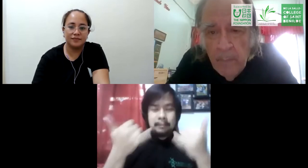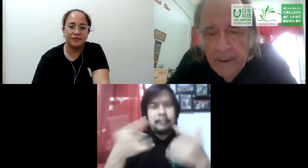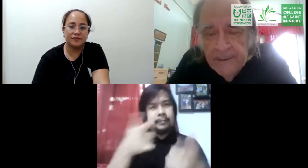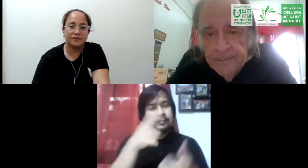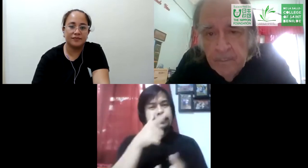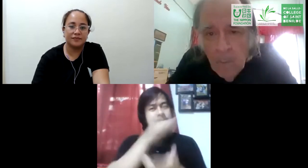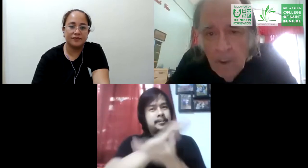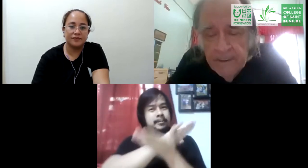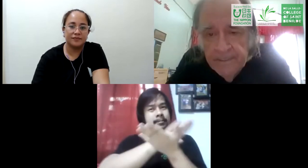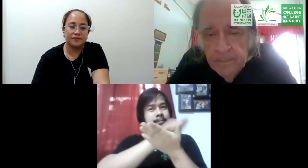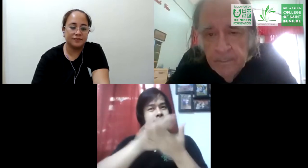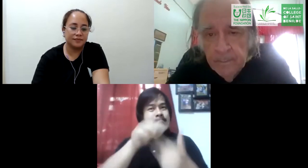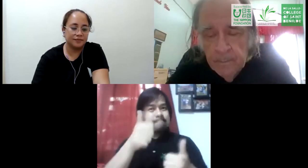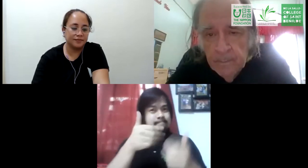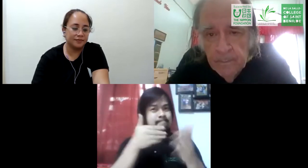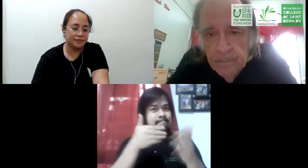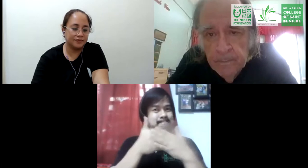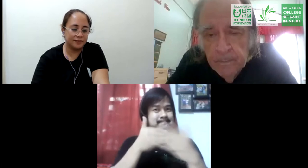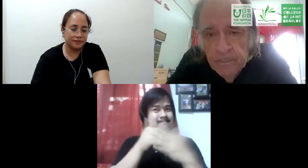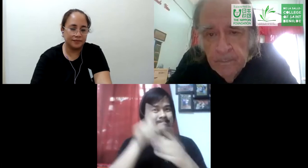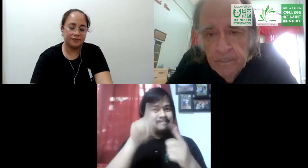each sign and that we arrange them properly so that